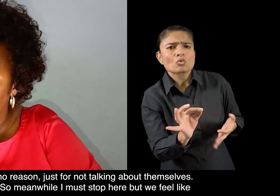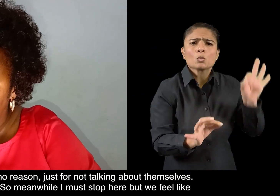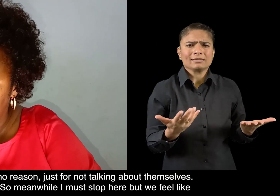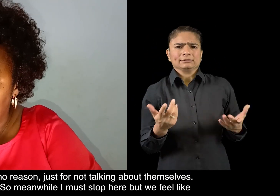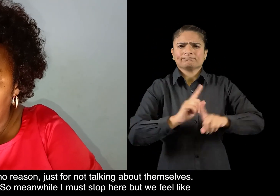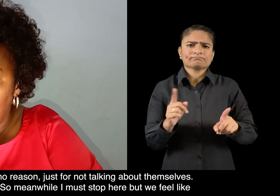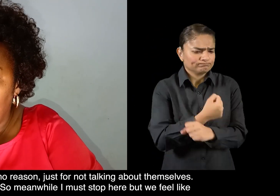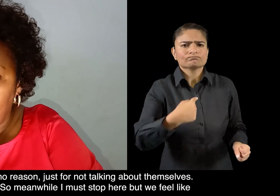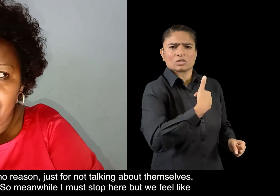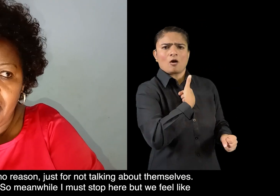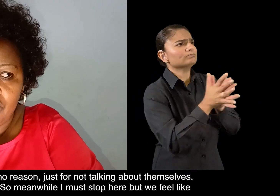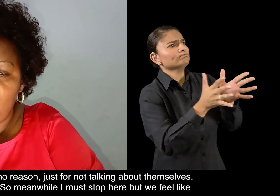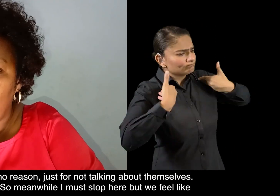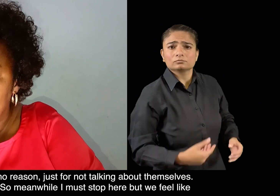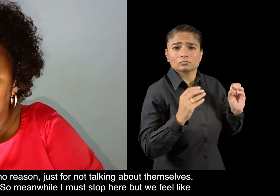for not